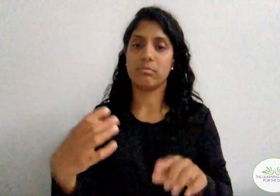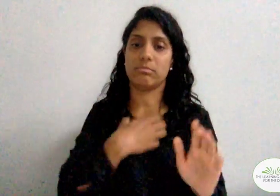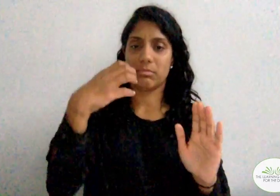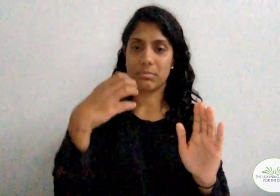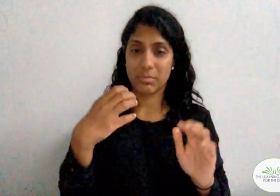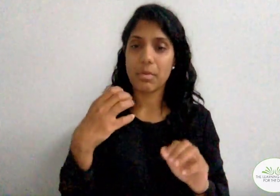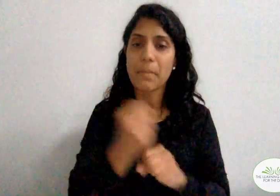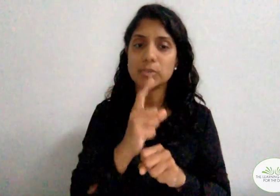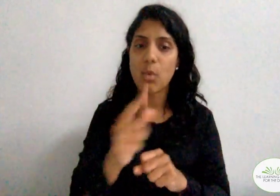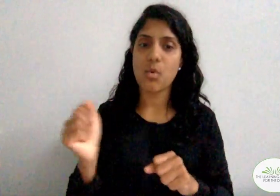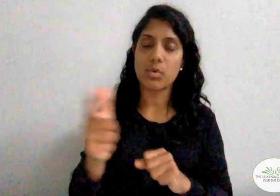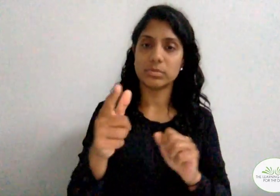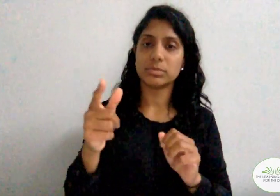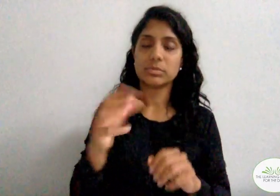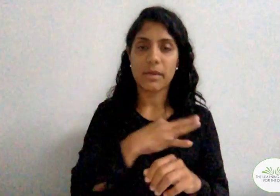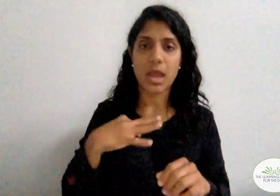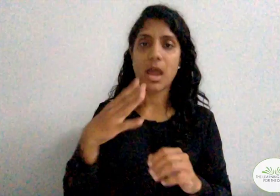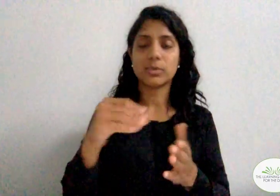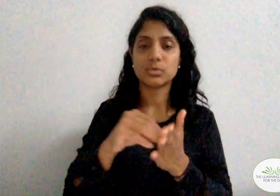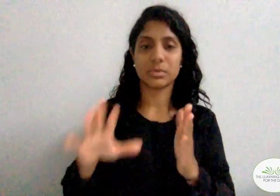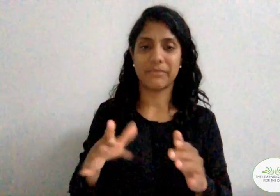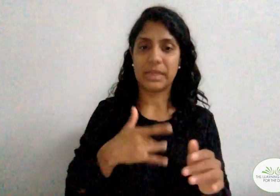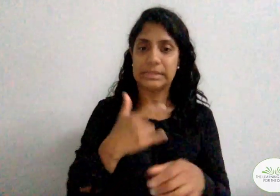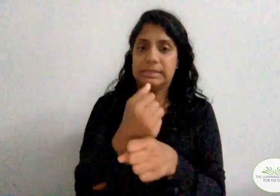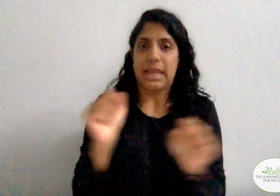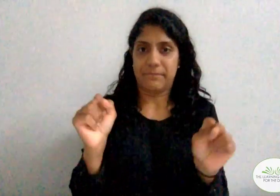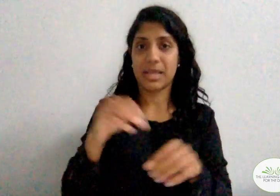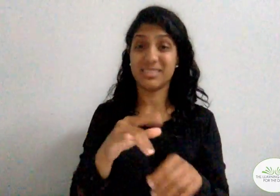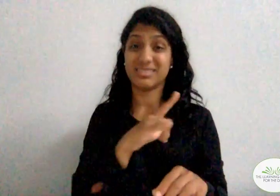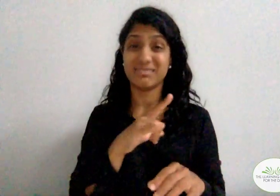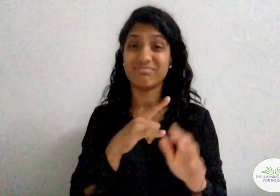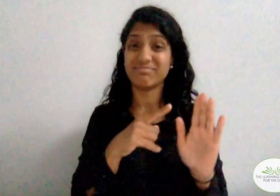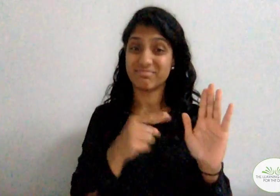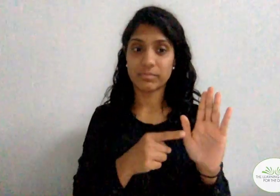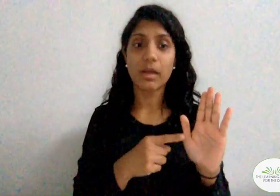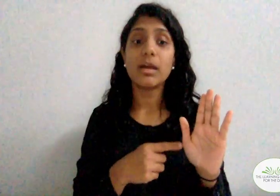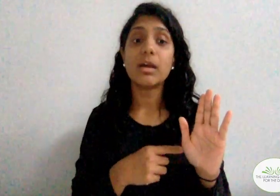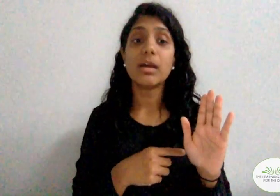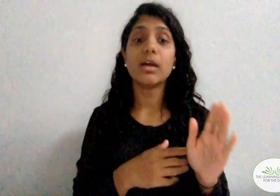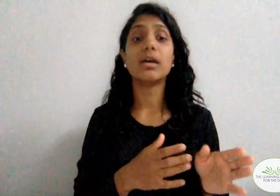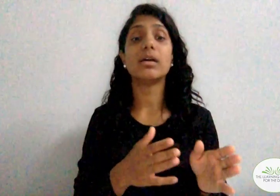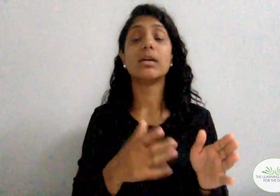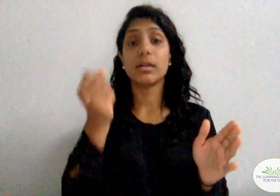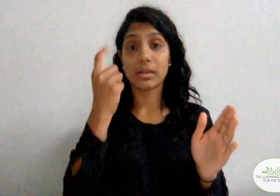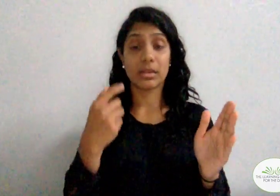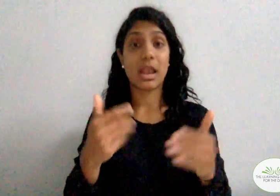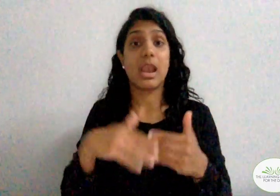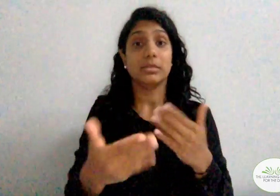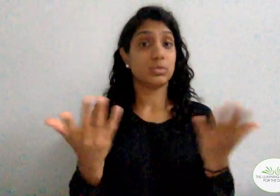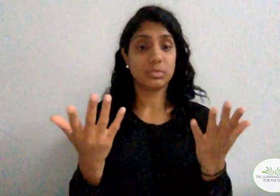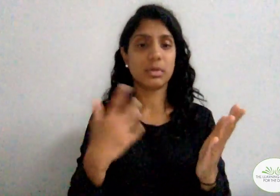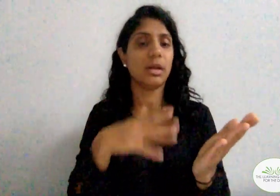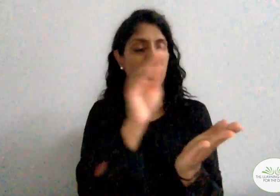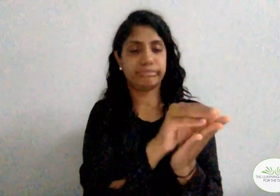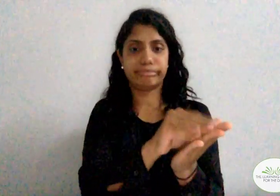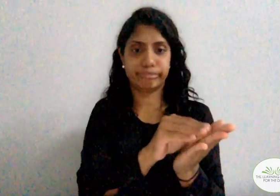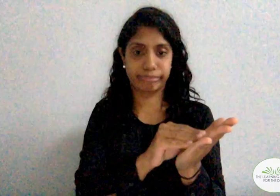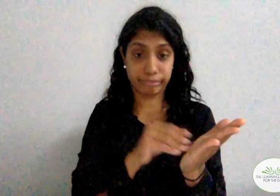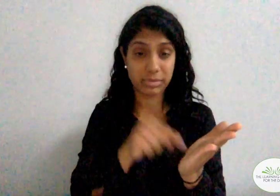A formal policy for responding to complaints of racism will be established to ensure that all staff and students report that